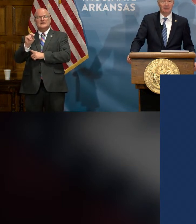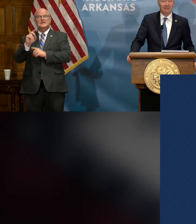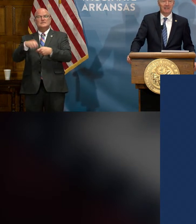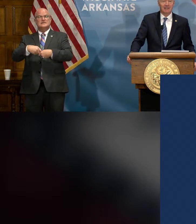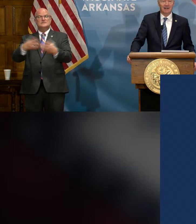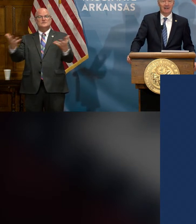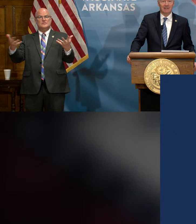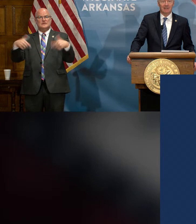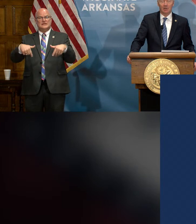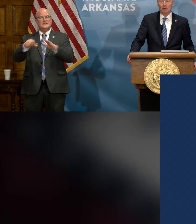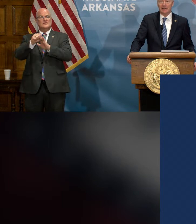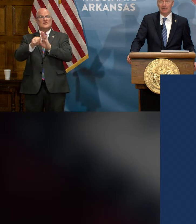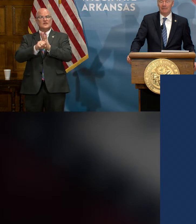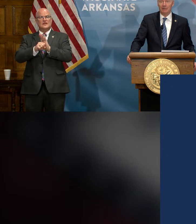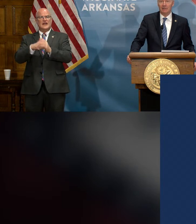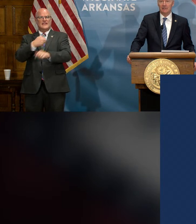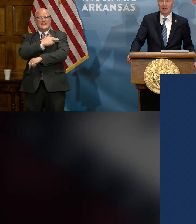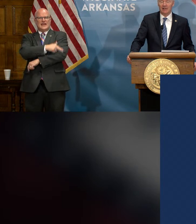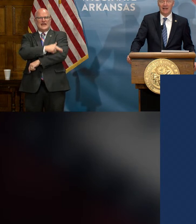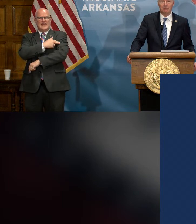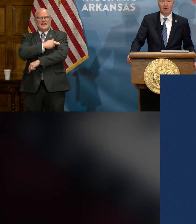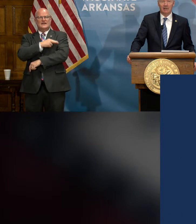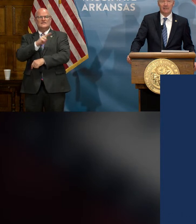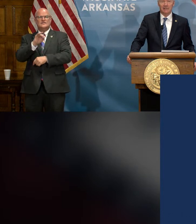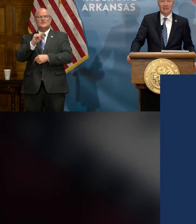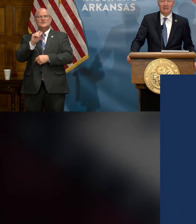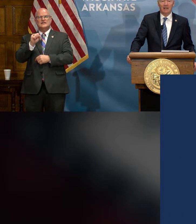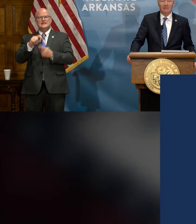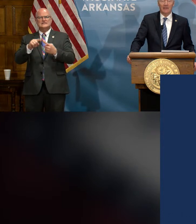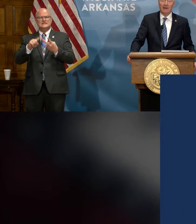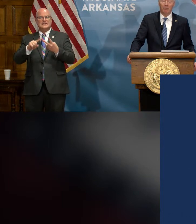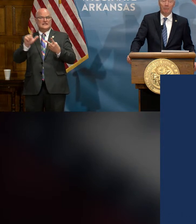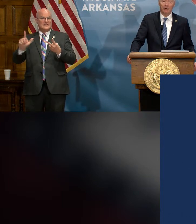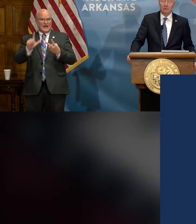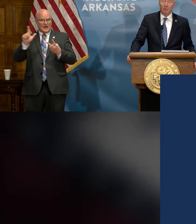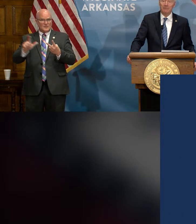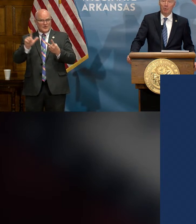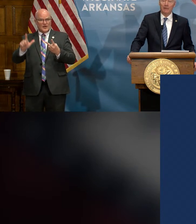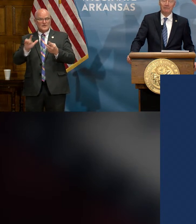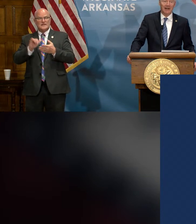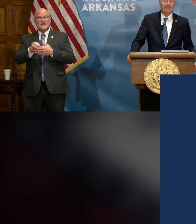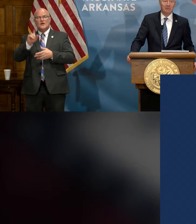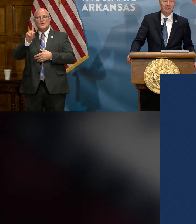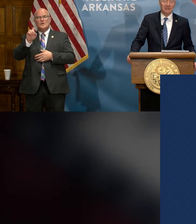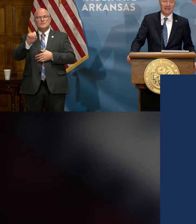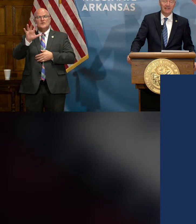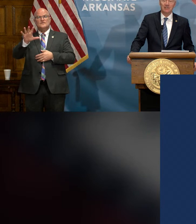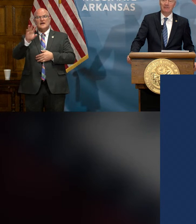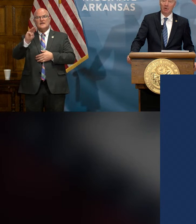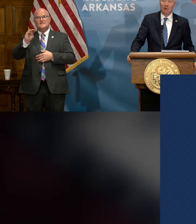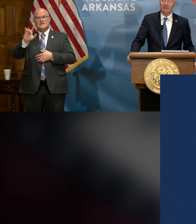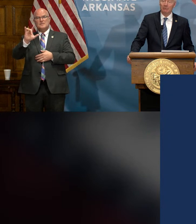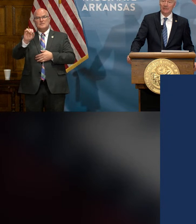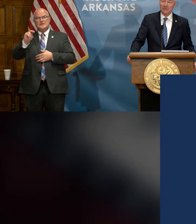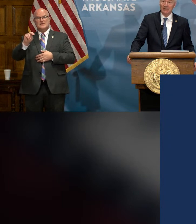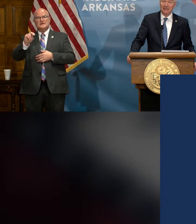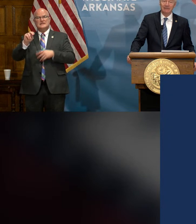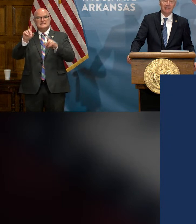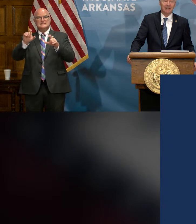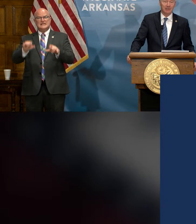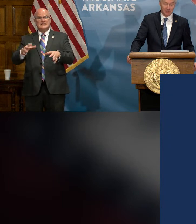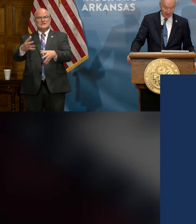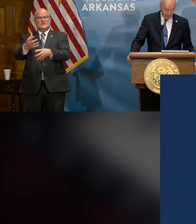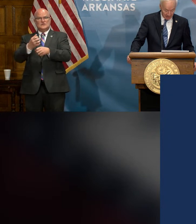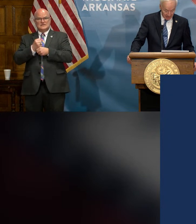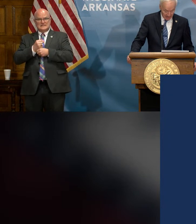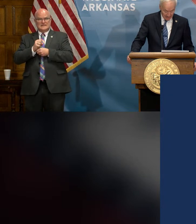be distributed in our local health units, our libraries. Those 1.5 million tests have all been